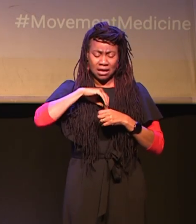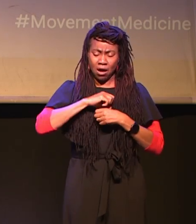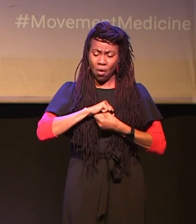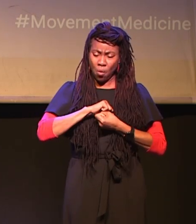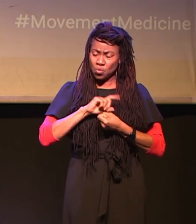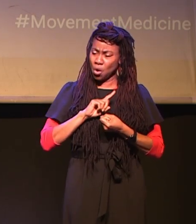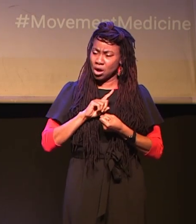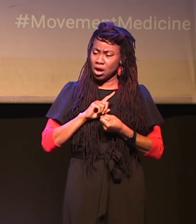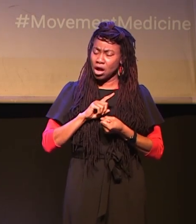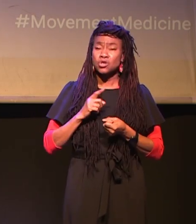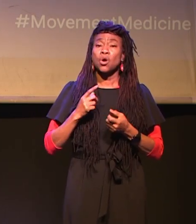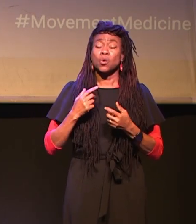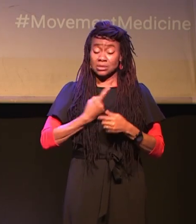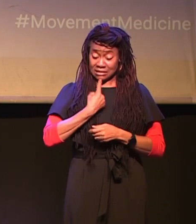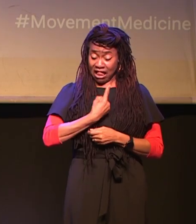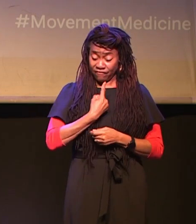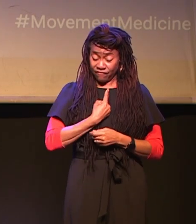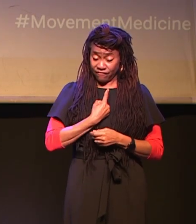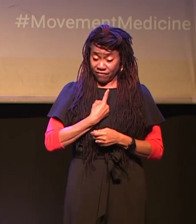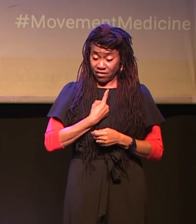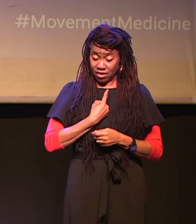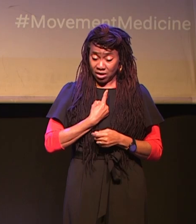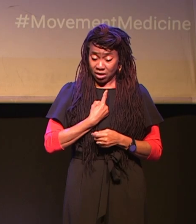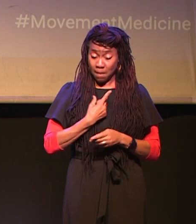by yourself before you have the conflict.